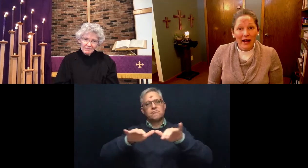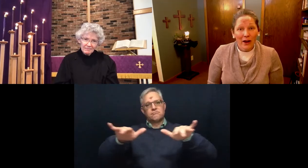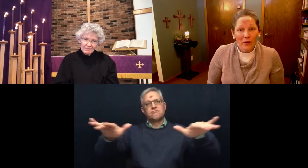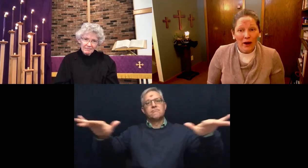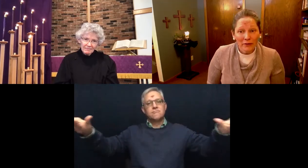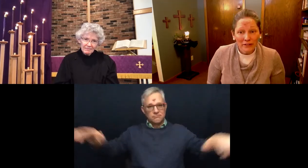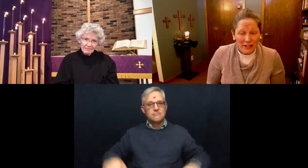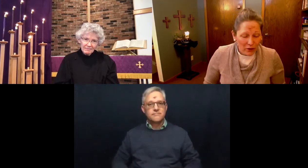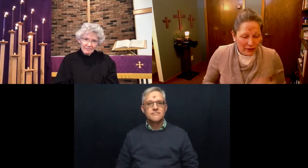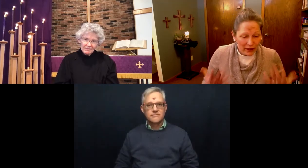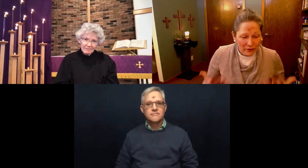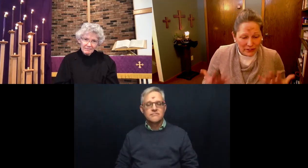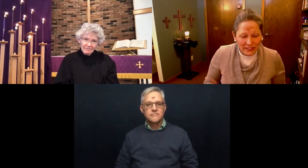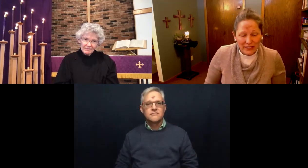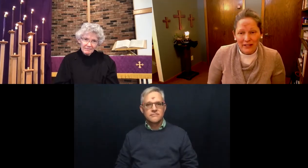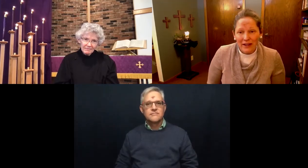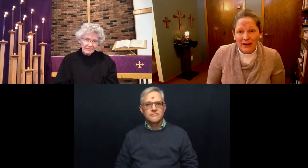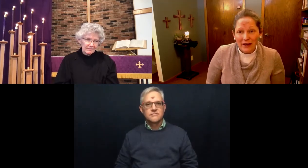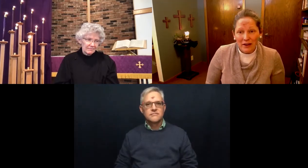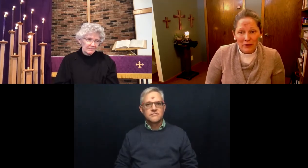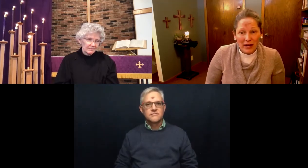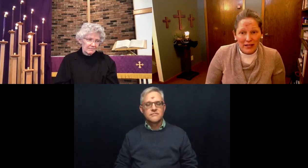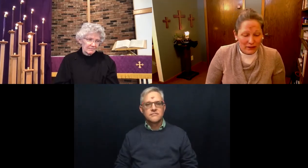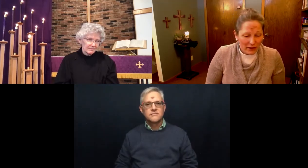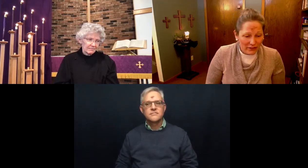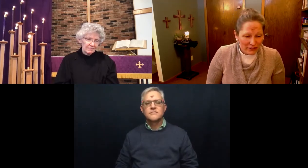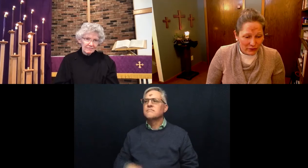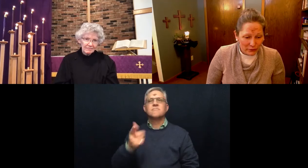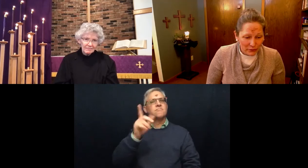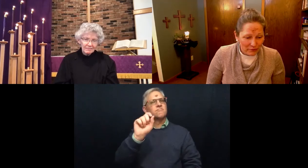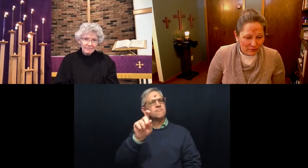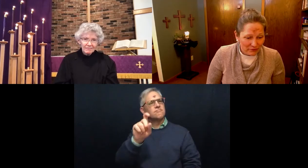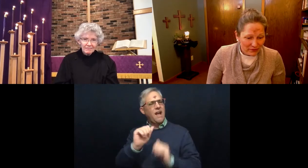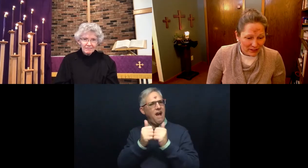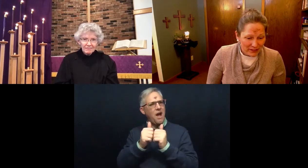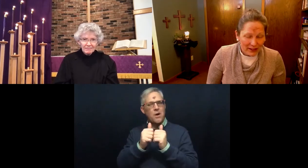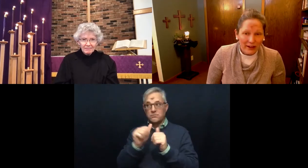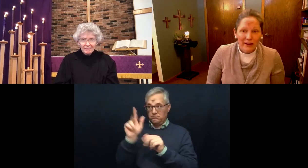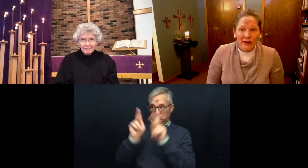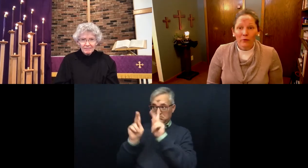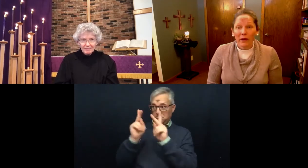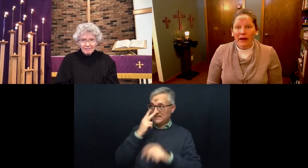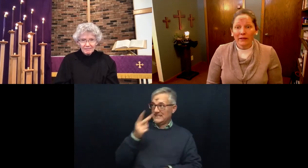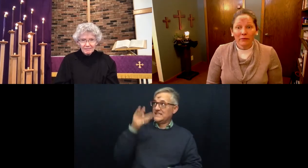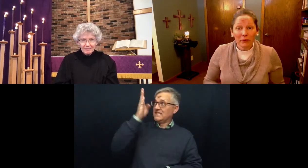And how can others see God's love in you?